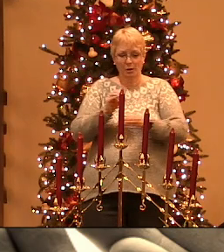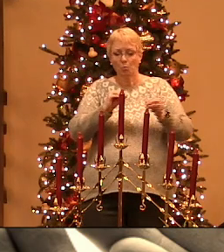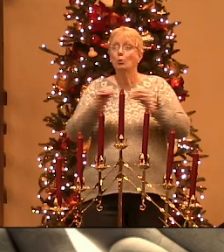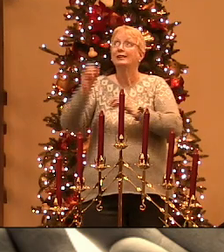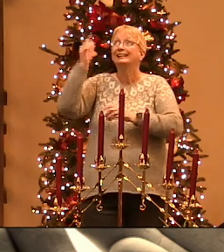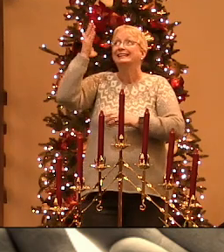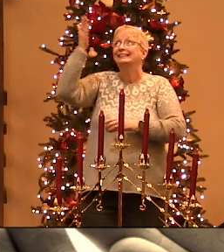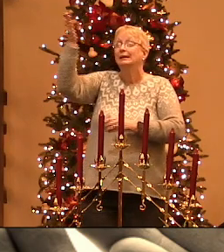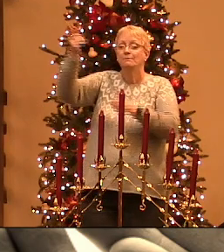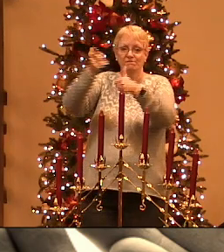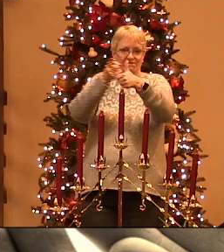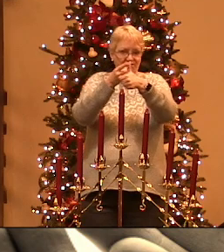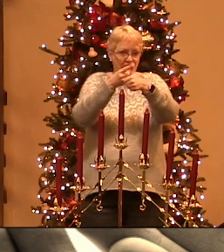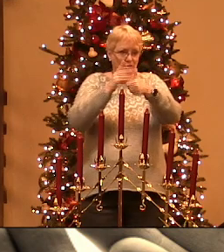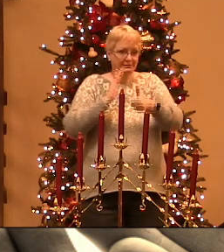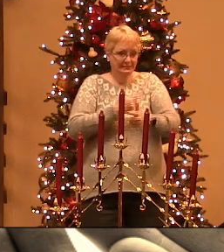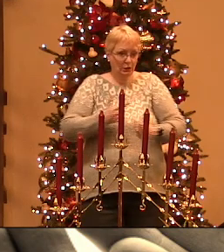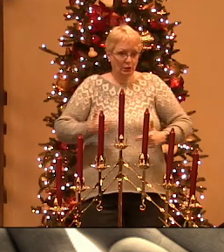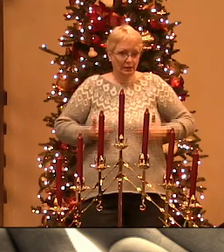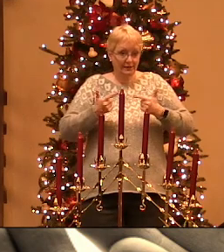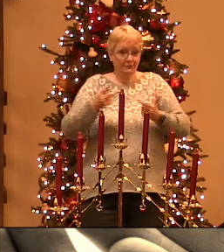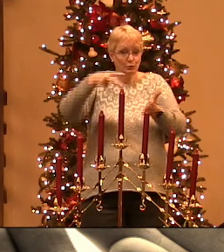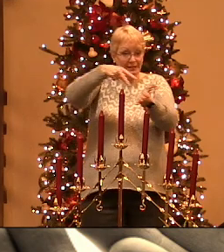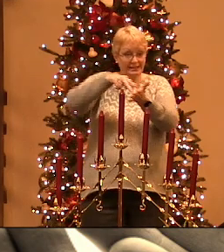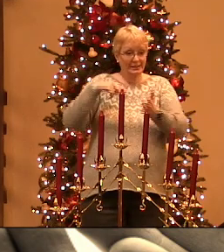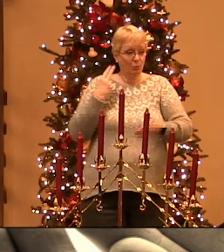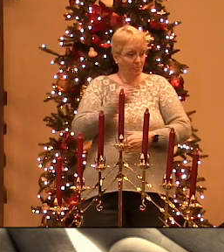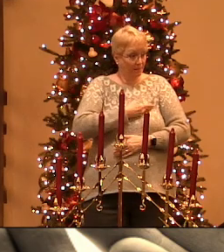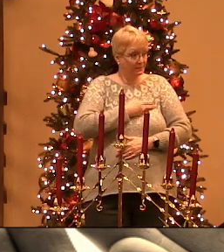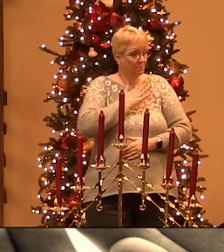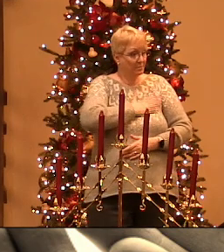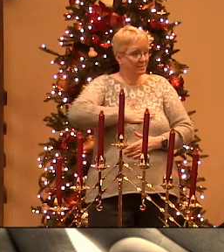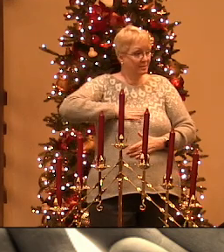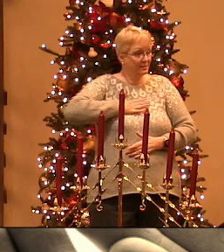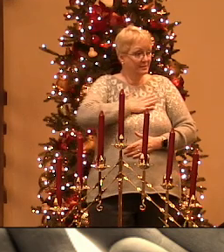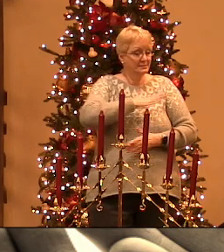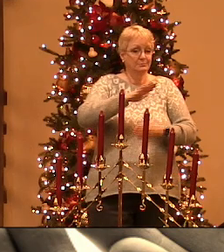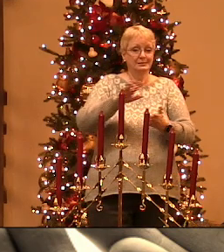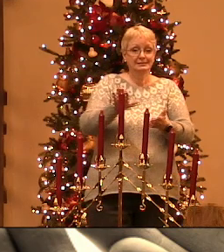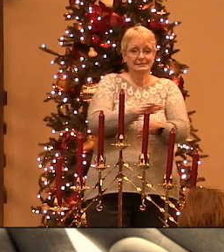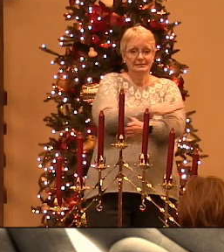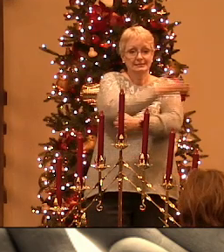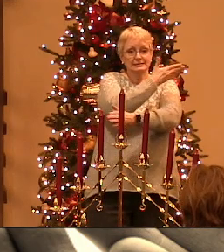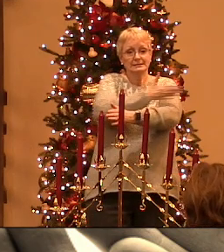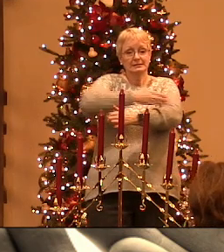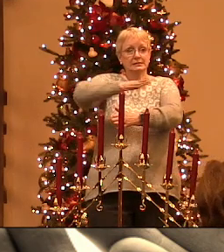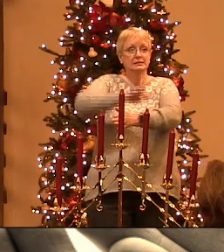him at first in our life. And if you're able to stand with us as we sing this.